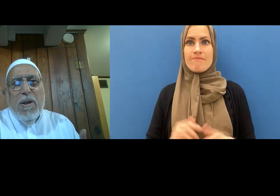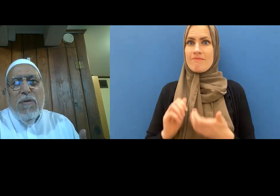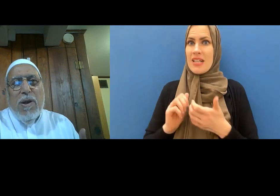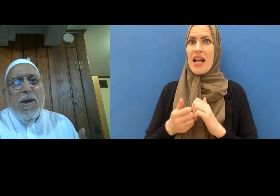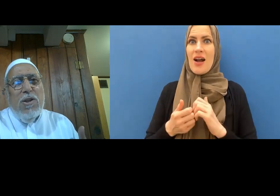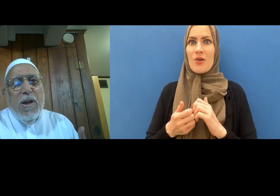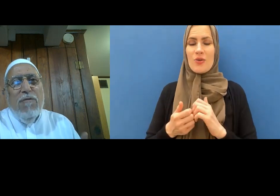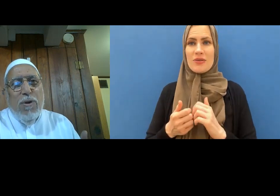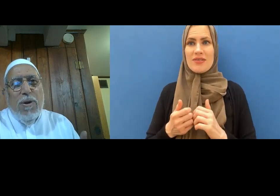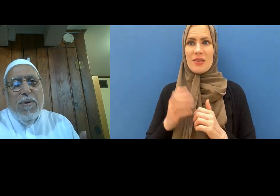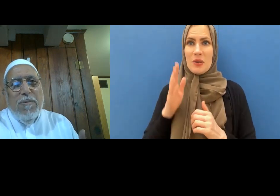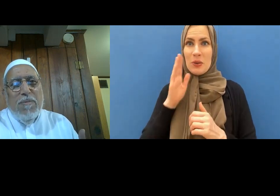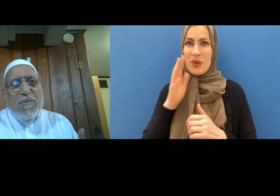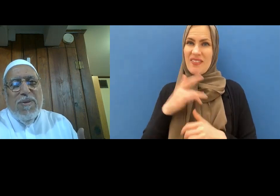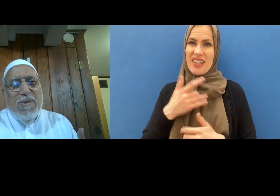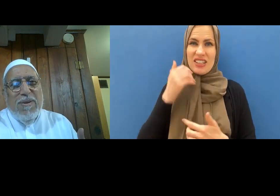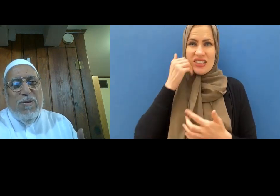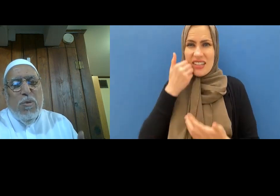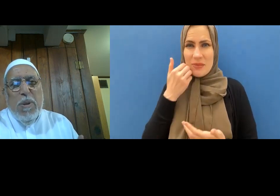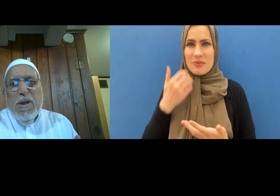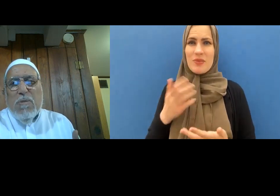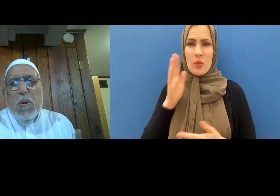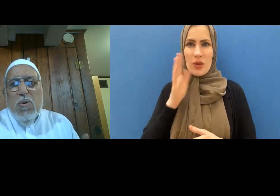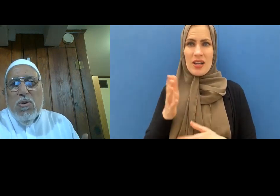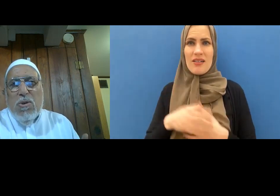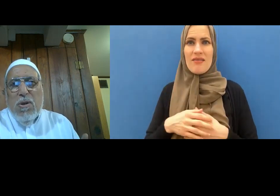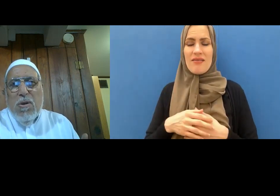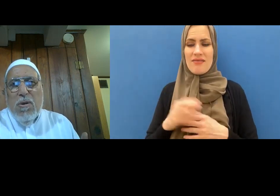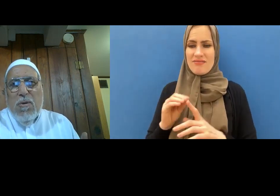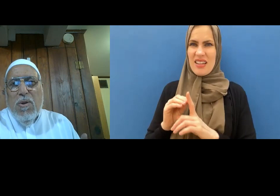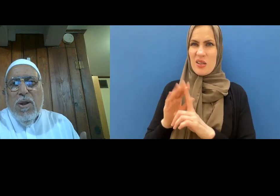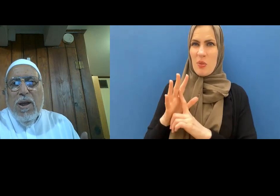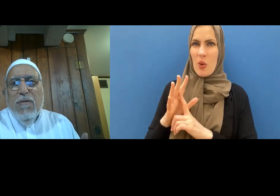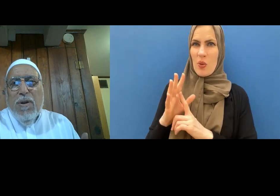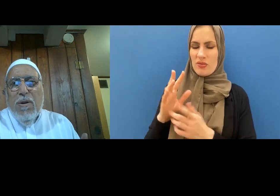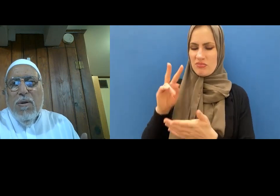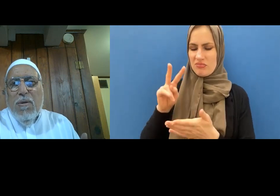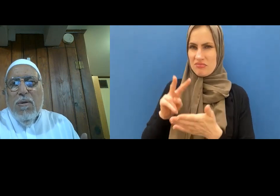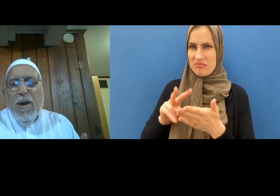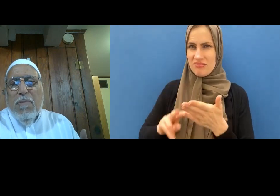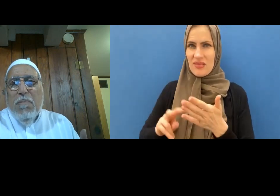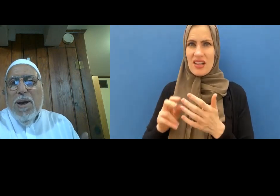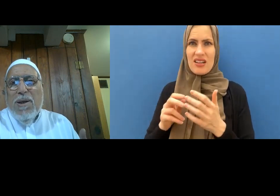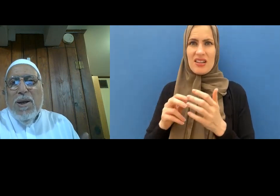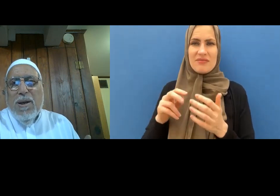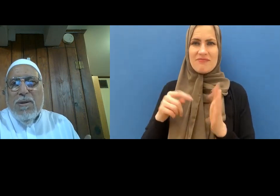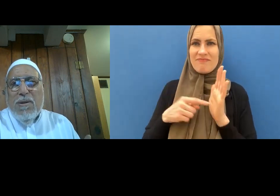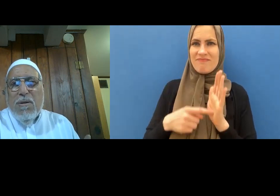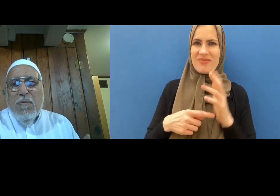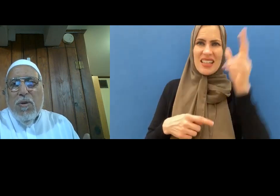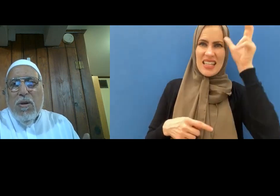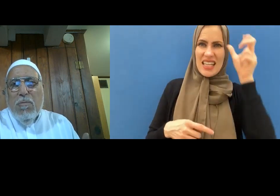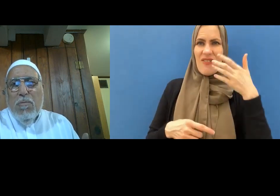be definitely shameful to be exposed with evil and bad